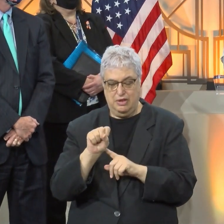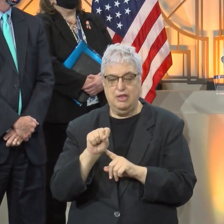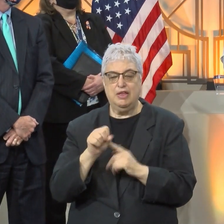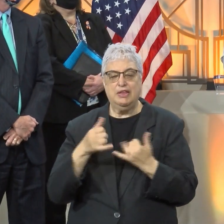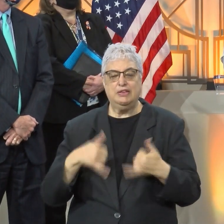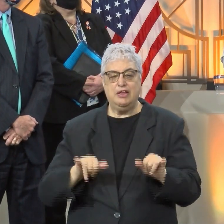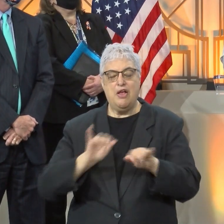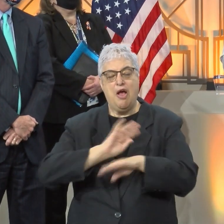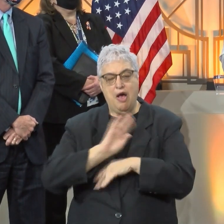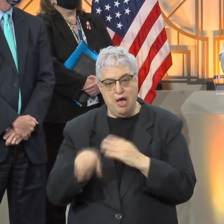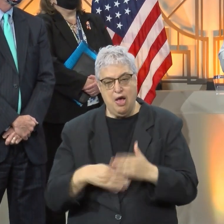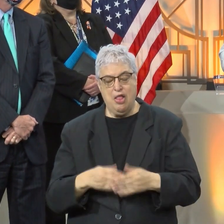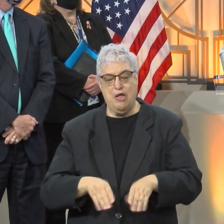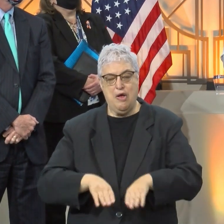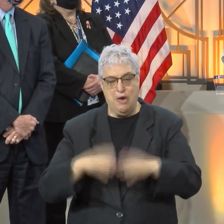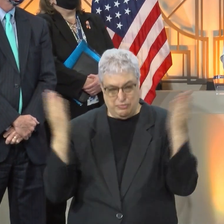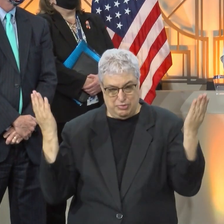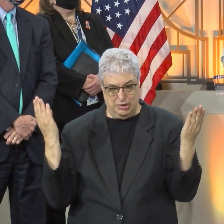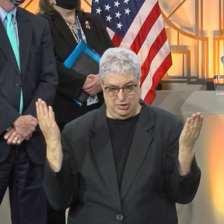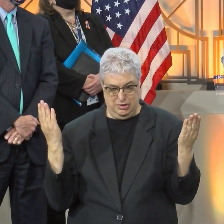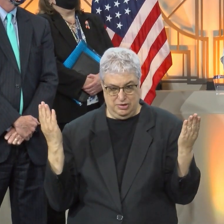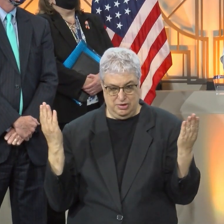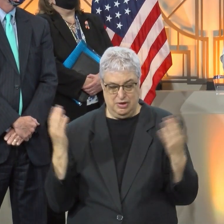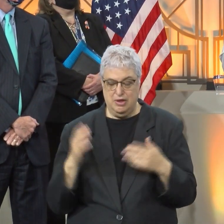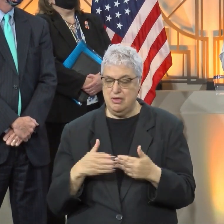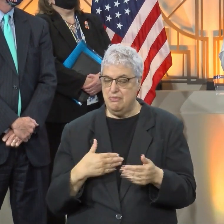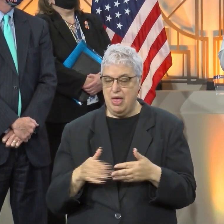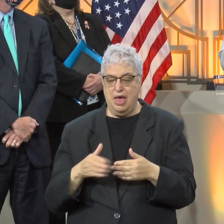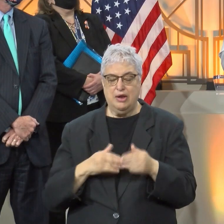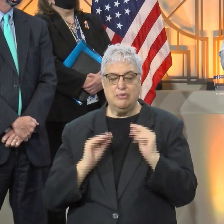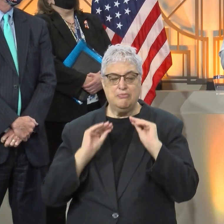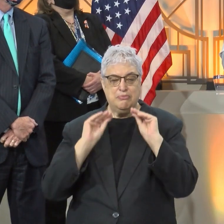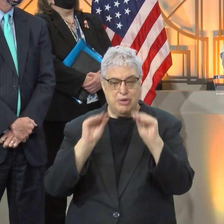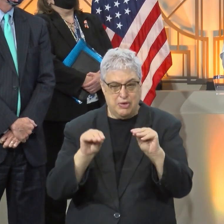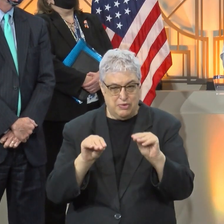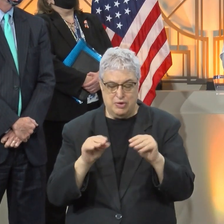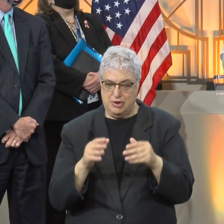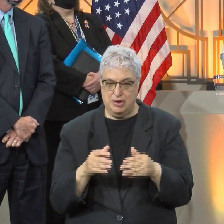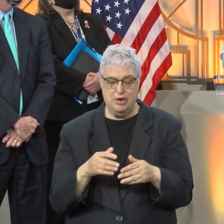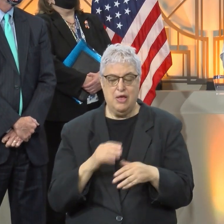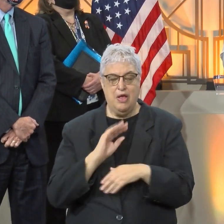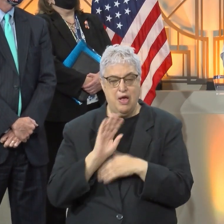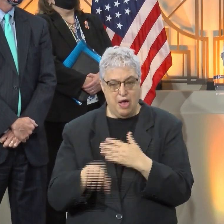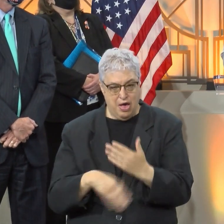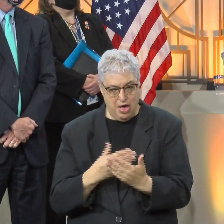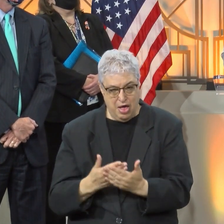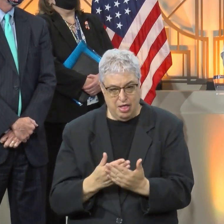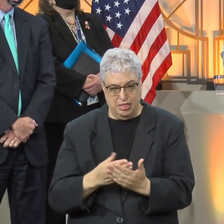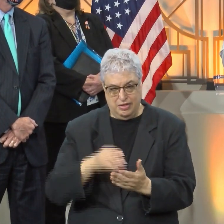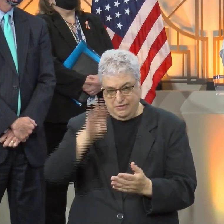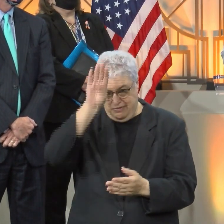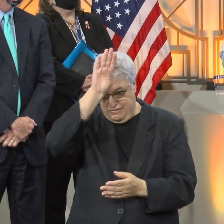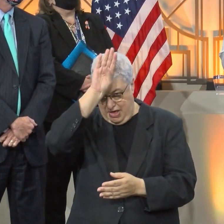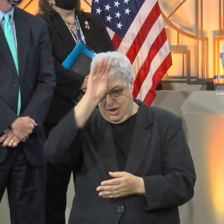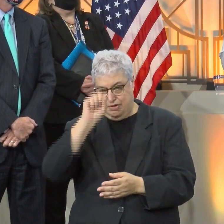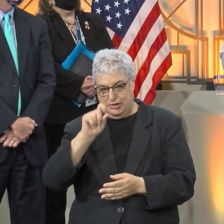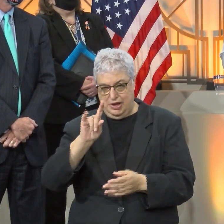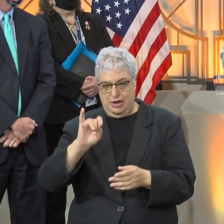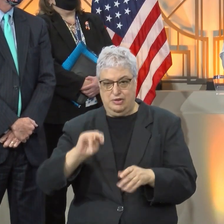been closed. Regardless of what's been put out on social media, all fire stations remain open.